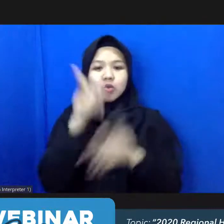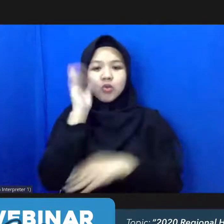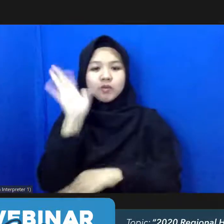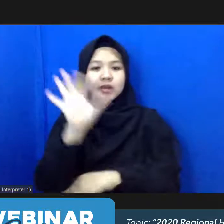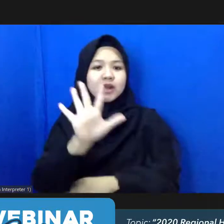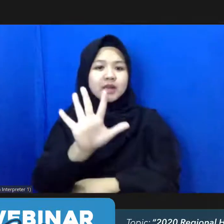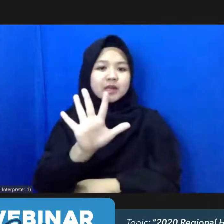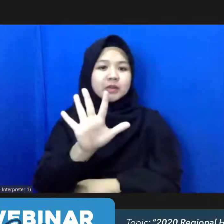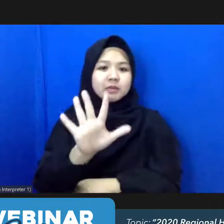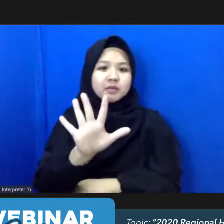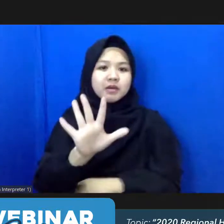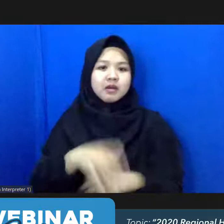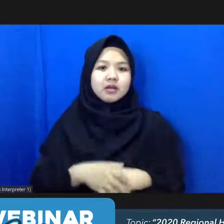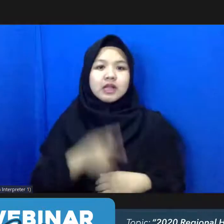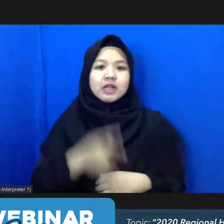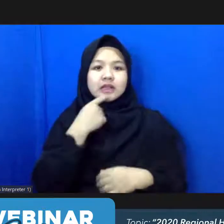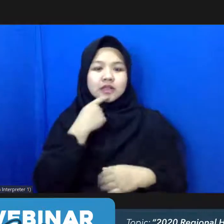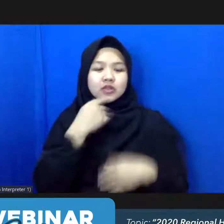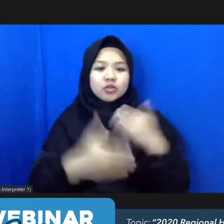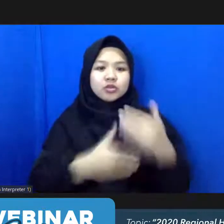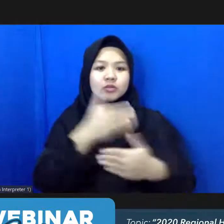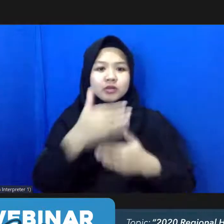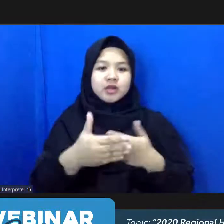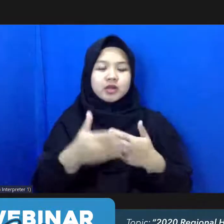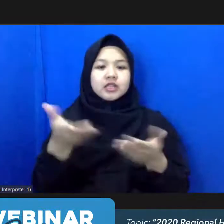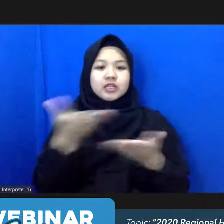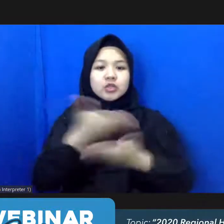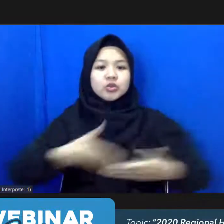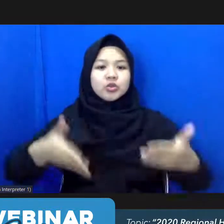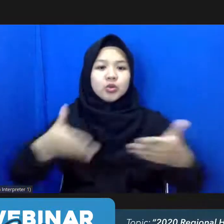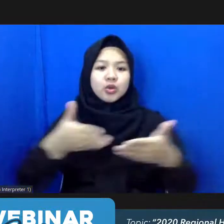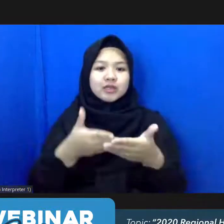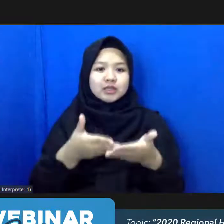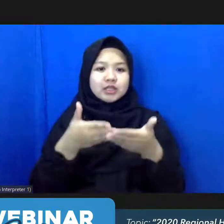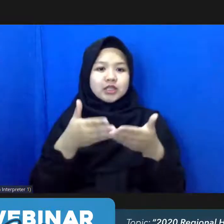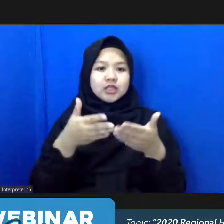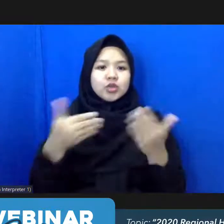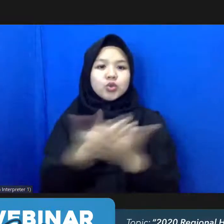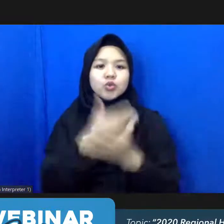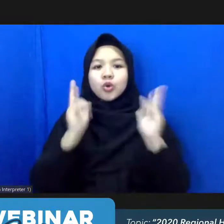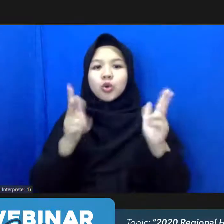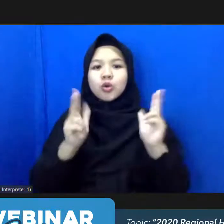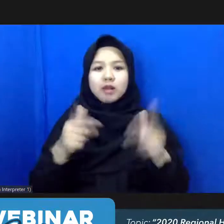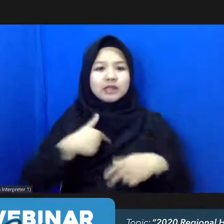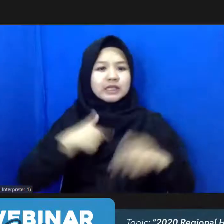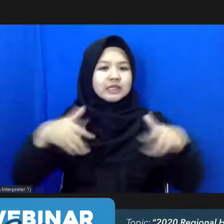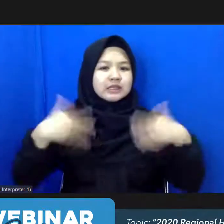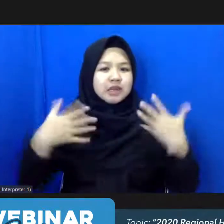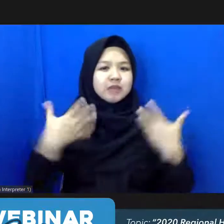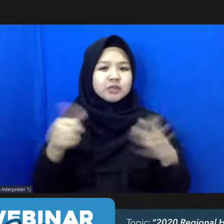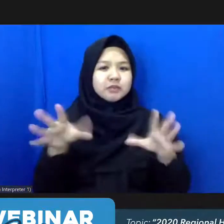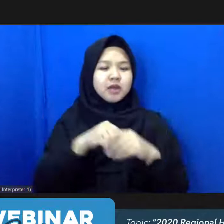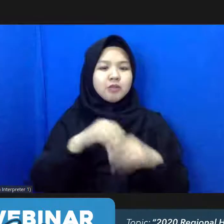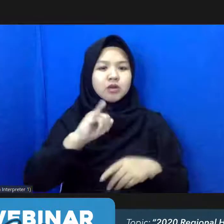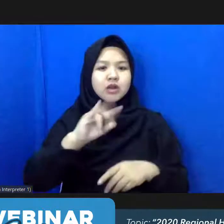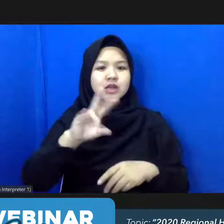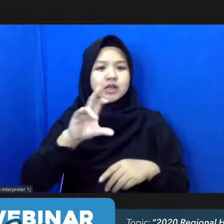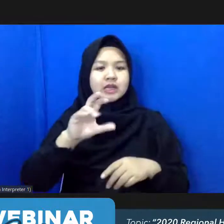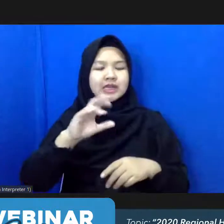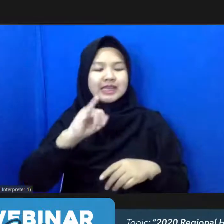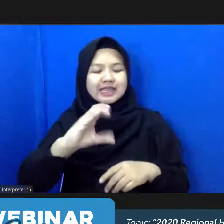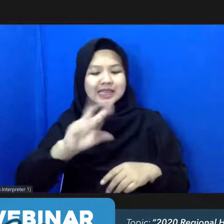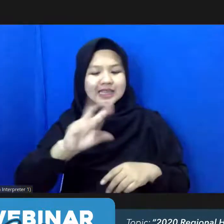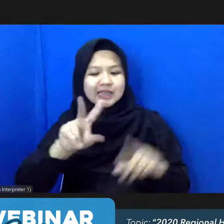CSO's roles and its sustainability in the new normal age. It's a real pleasure to be here for ICFA, the International Council of